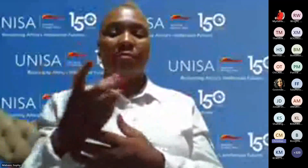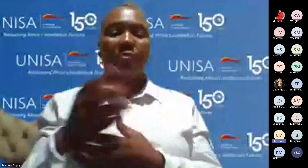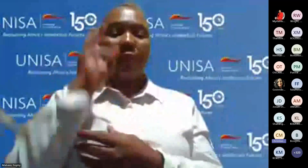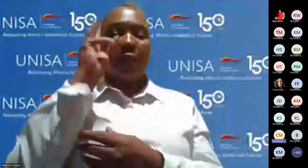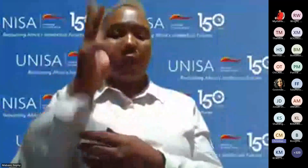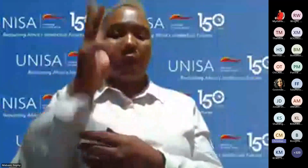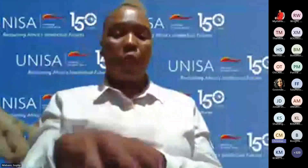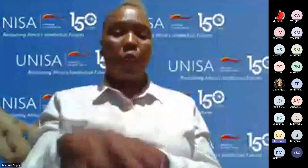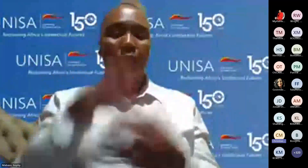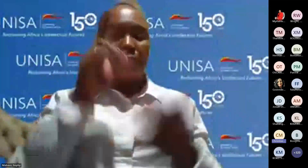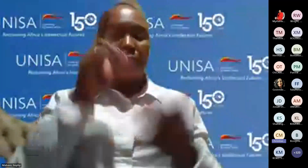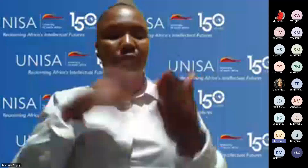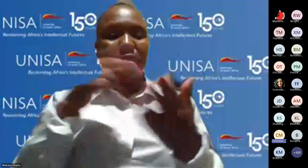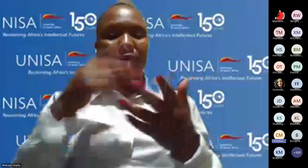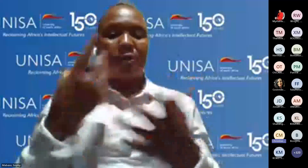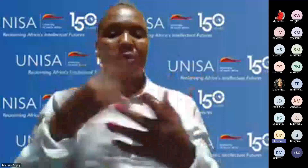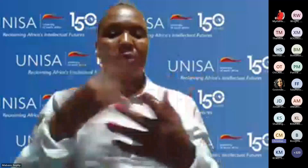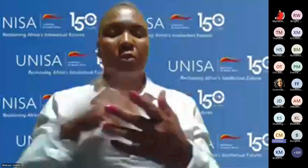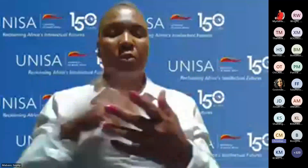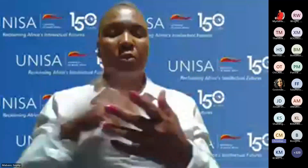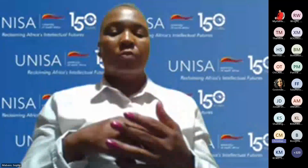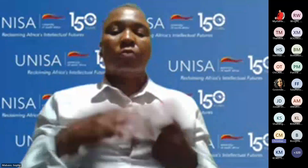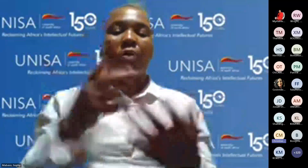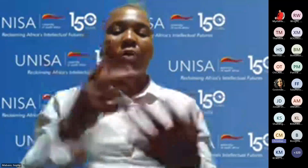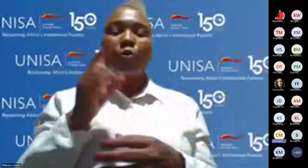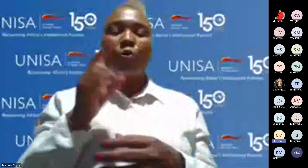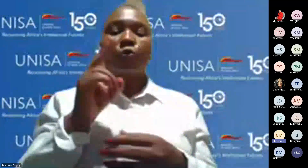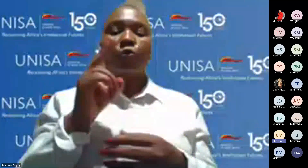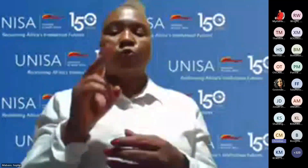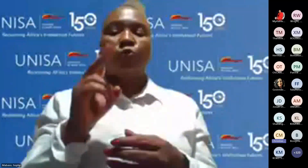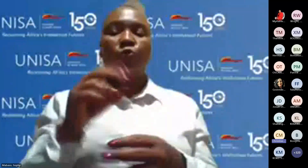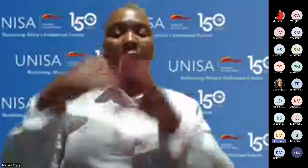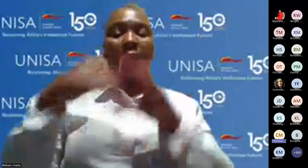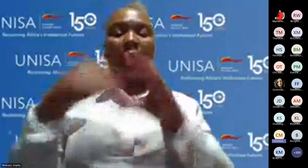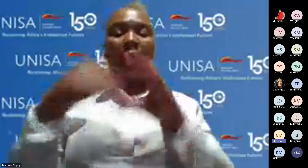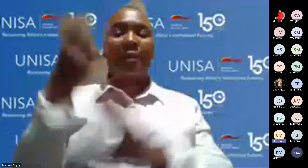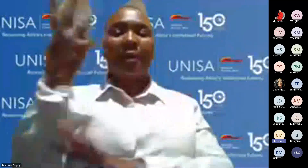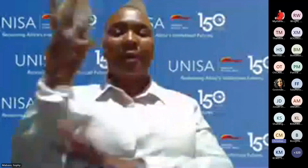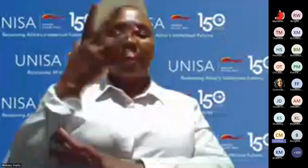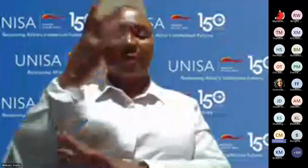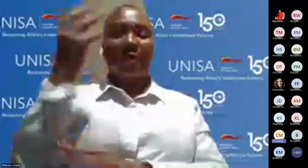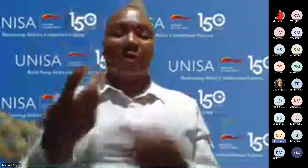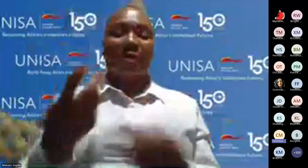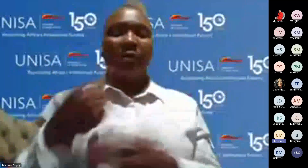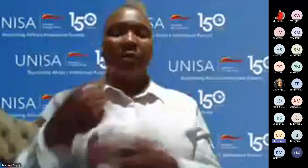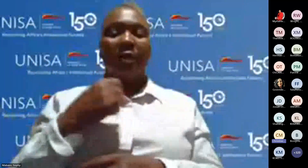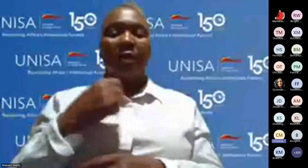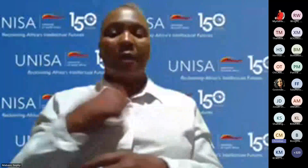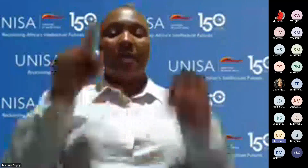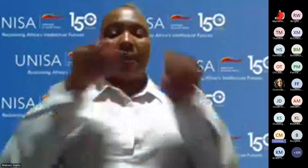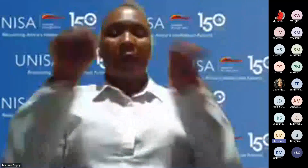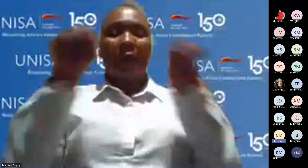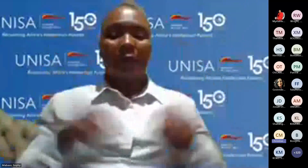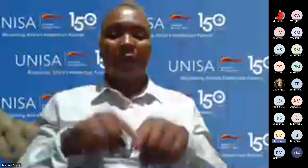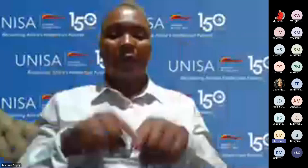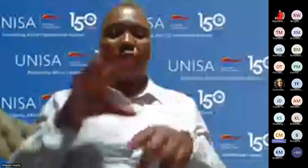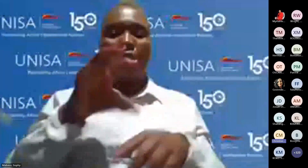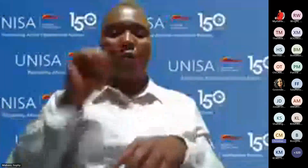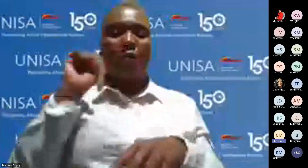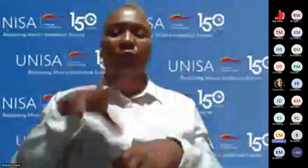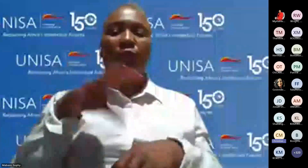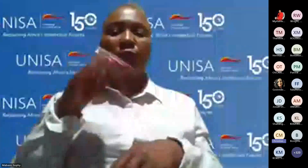into it. I also sent the message to the lecturer, because my screen was going on and off. I don't know what was